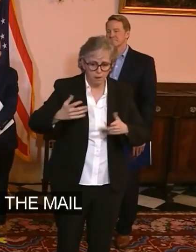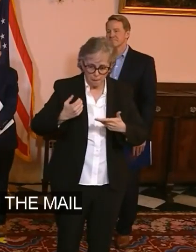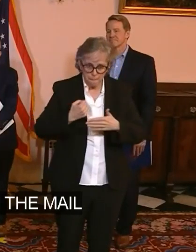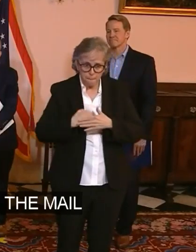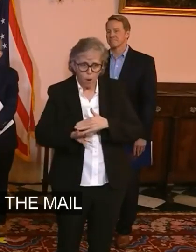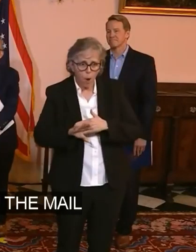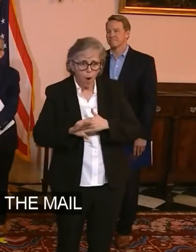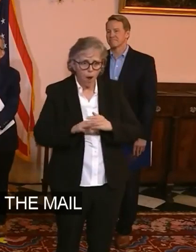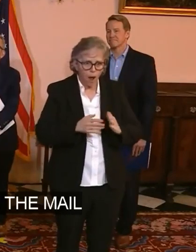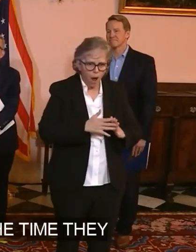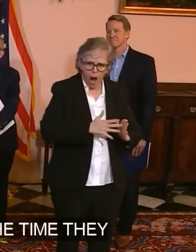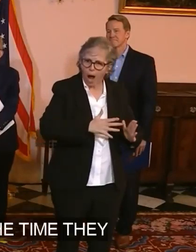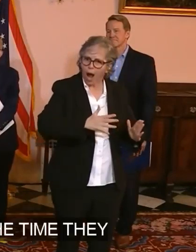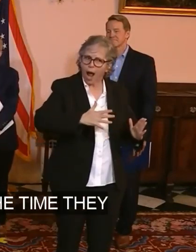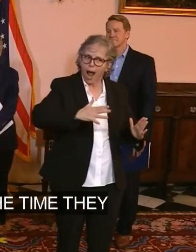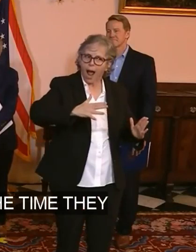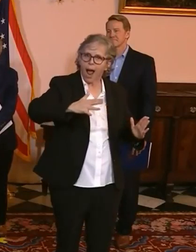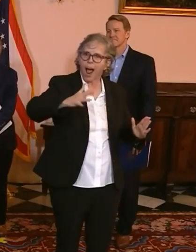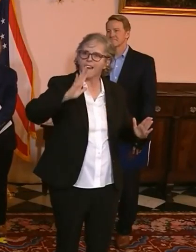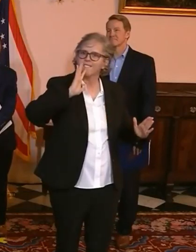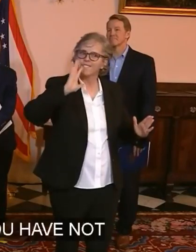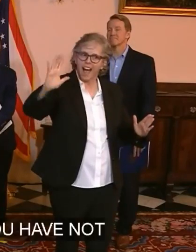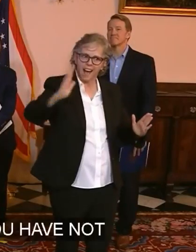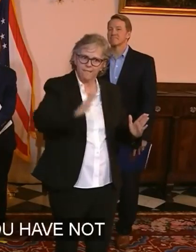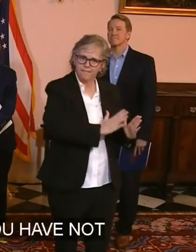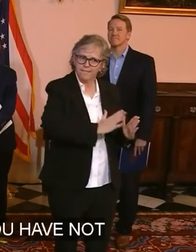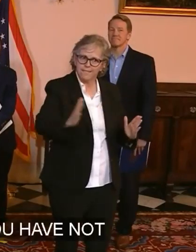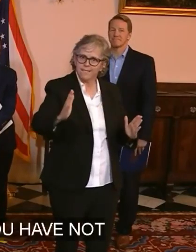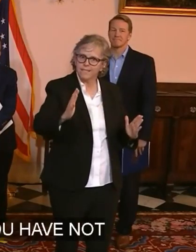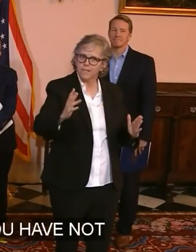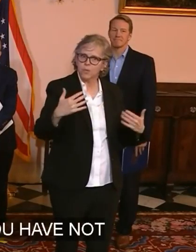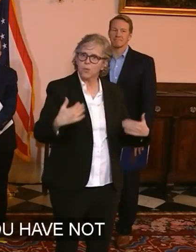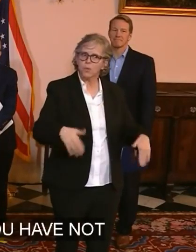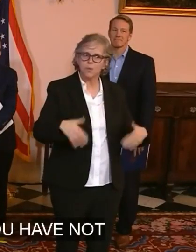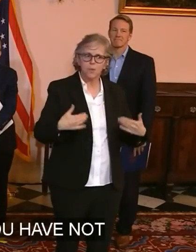signed up your child yet, we hope you will do that. It's